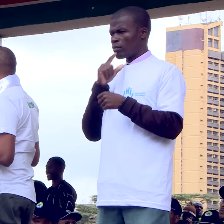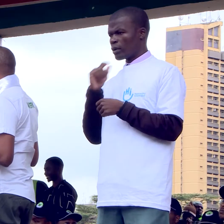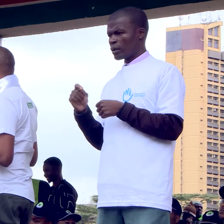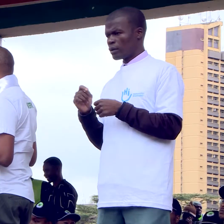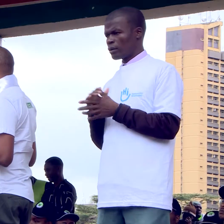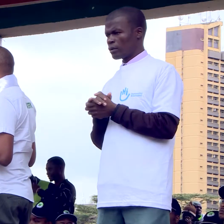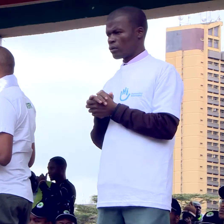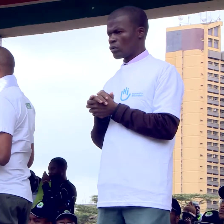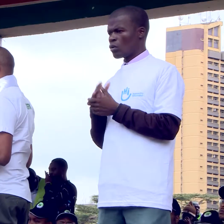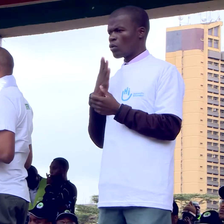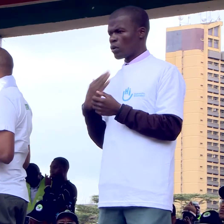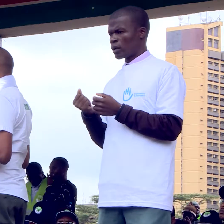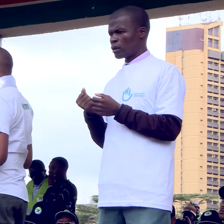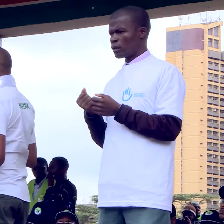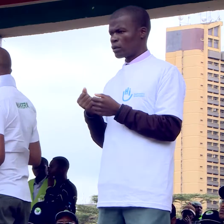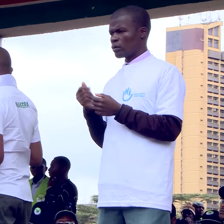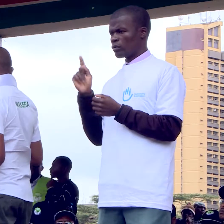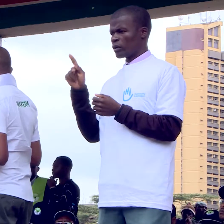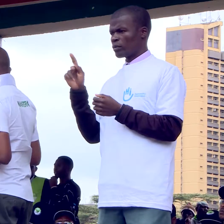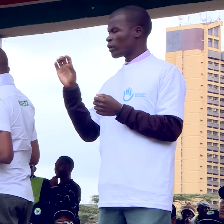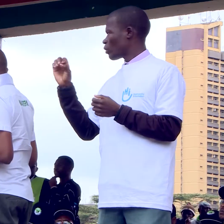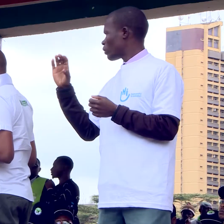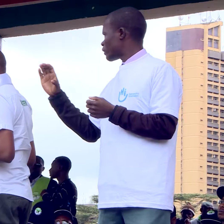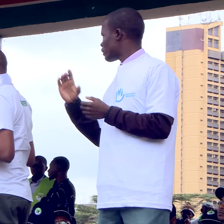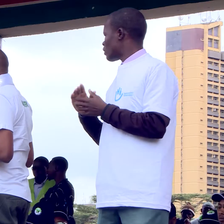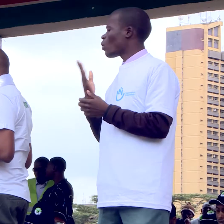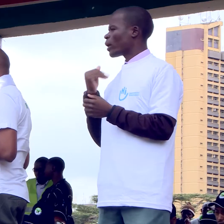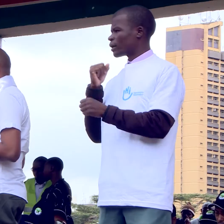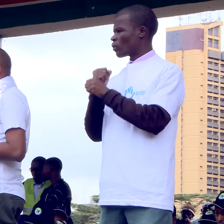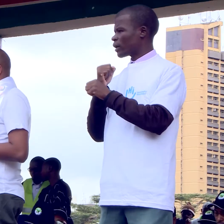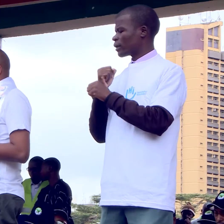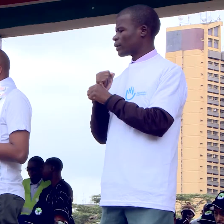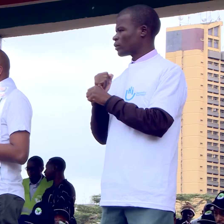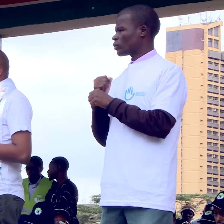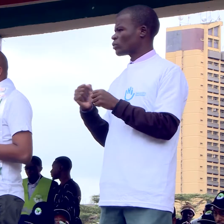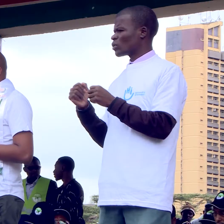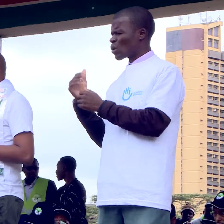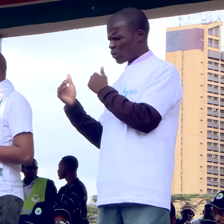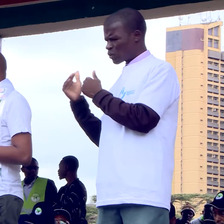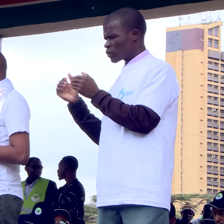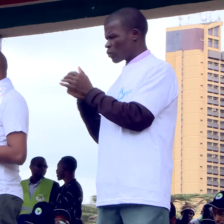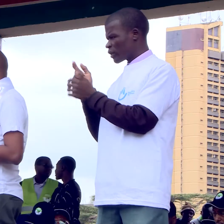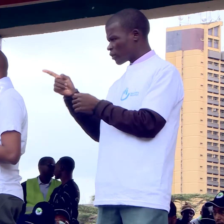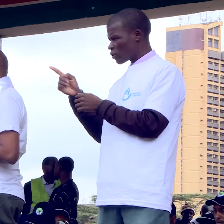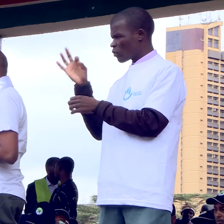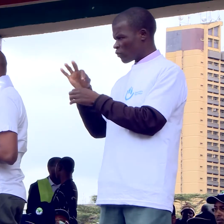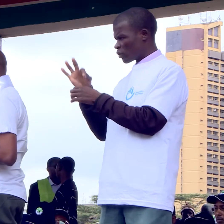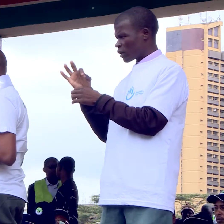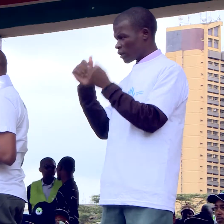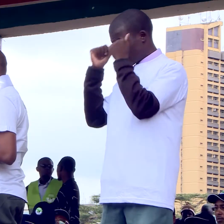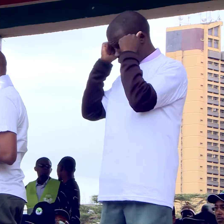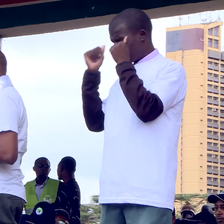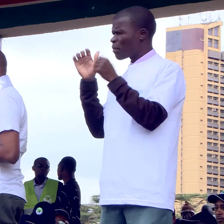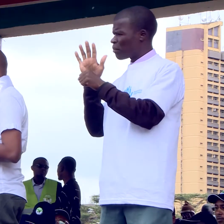we want as a PPLC to be able to work very closely with you on matters of voter education, and in particular on